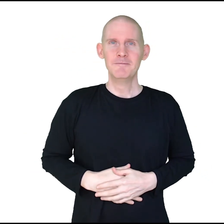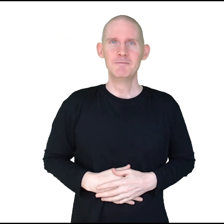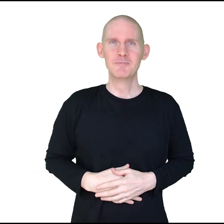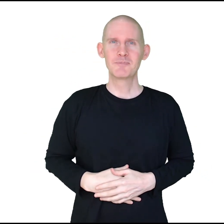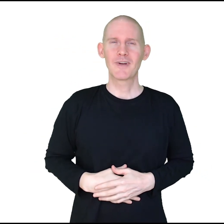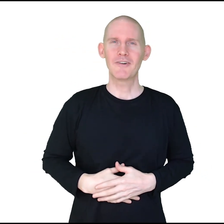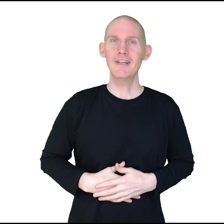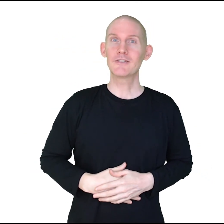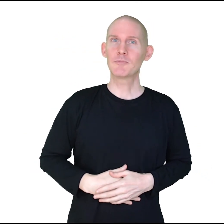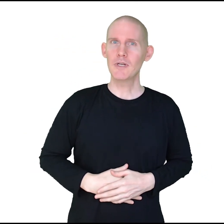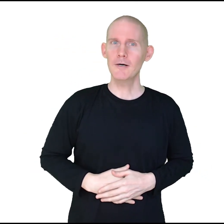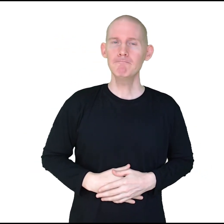All right, let's speed up.